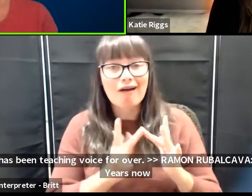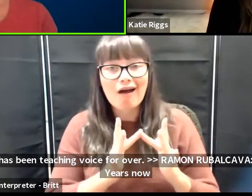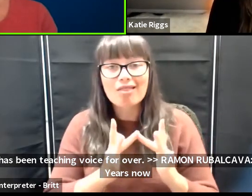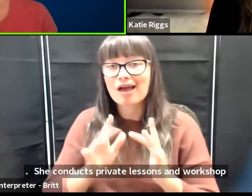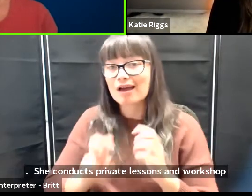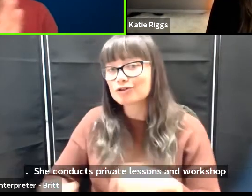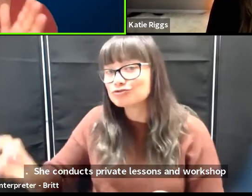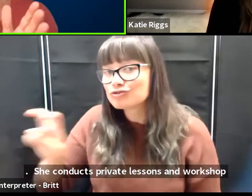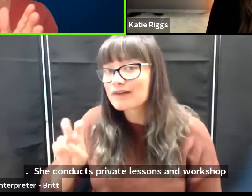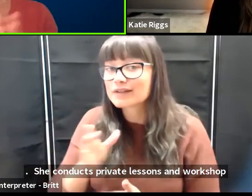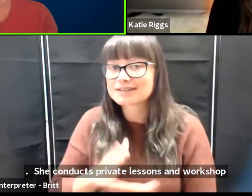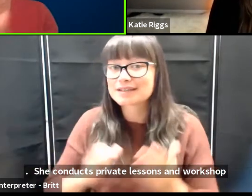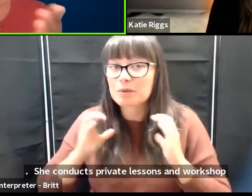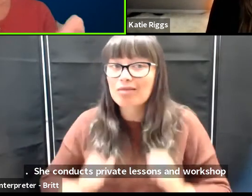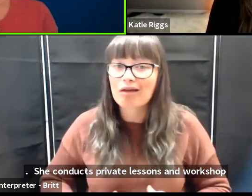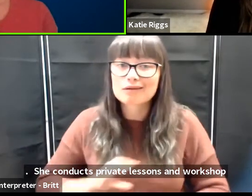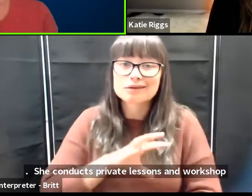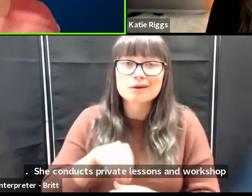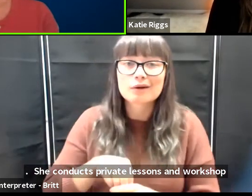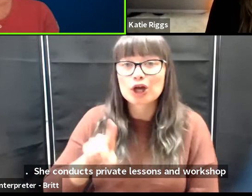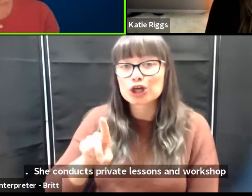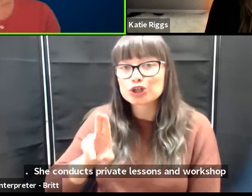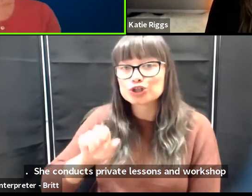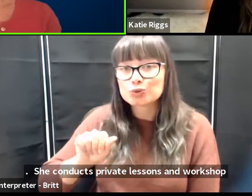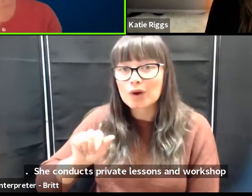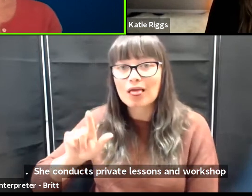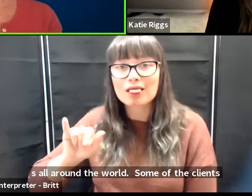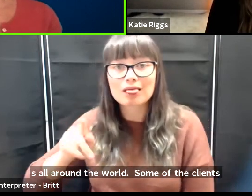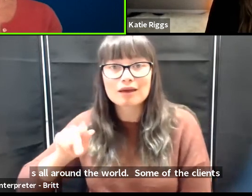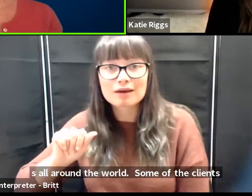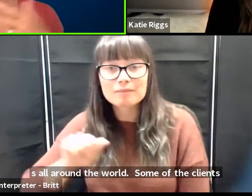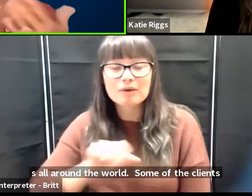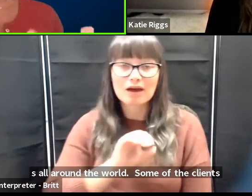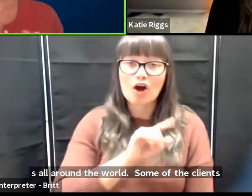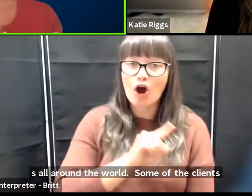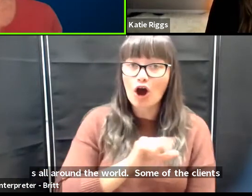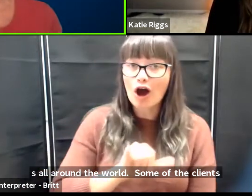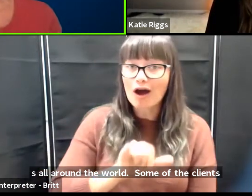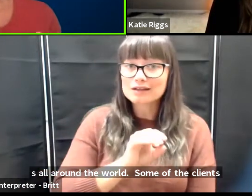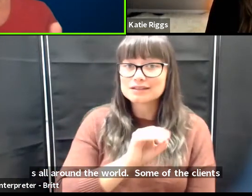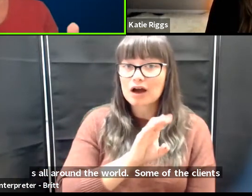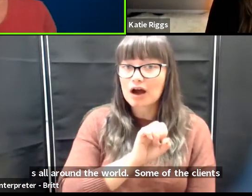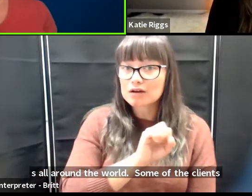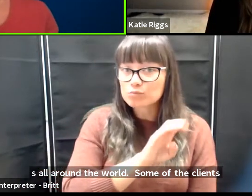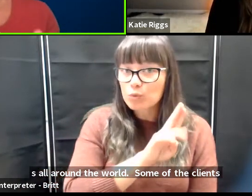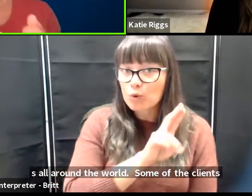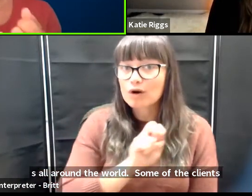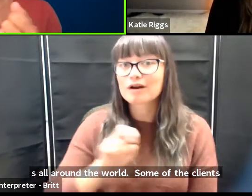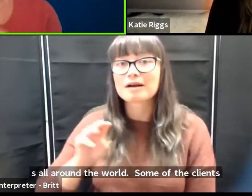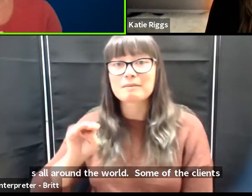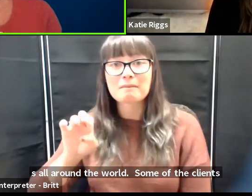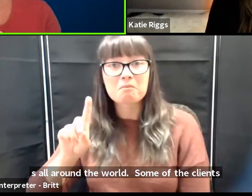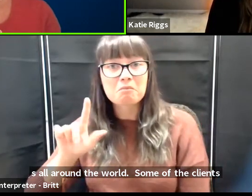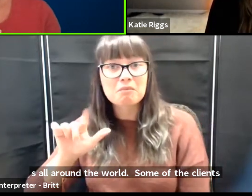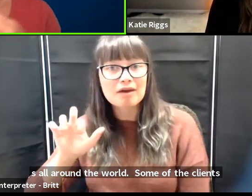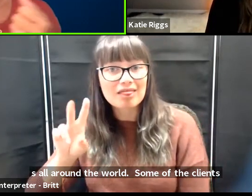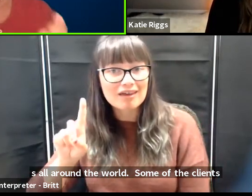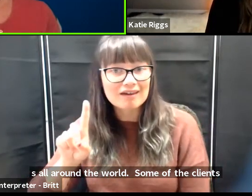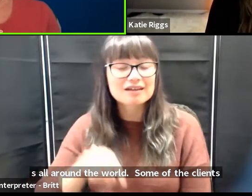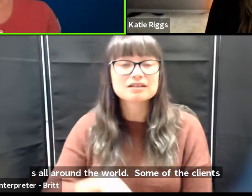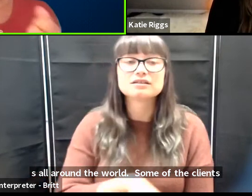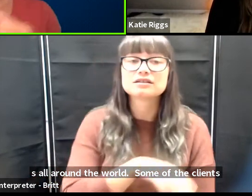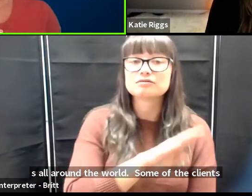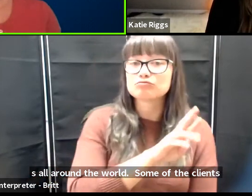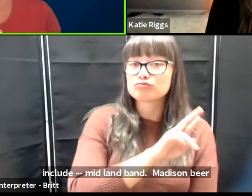of her clients have included Dua Lipa, Ozzy Osbourne, Amy Osbourne, Midland Band, Madison Beer,